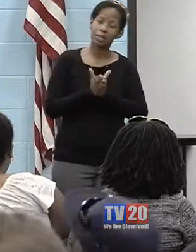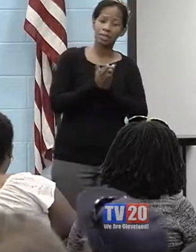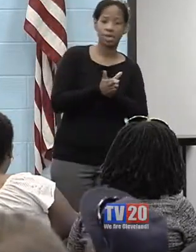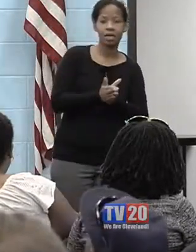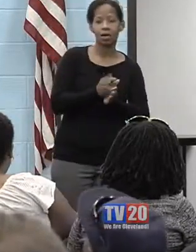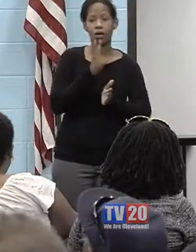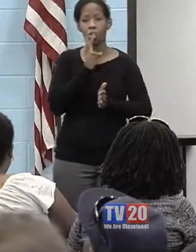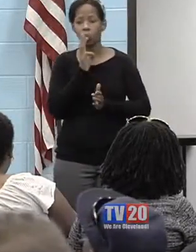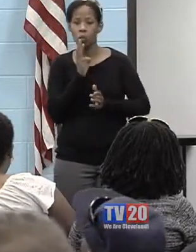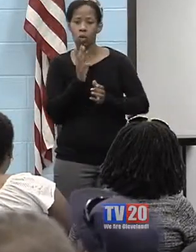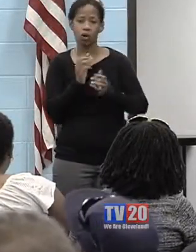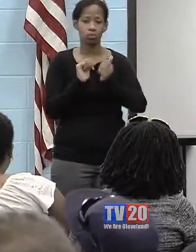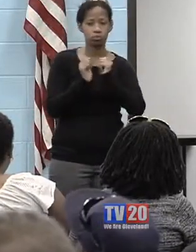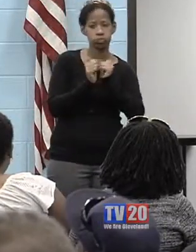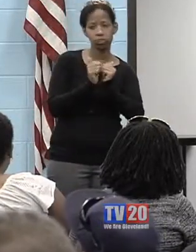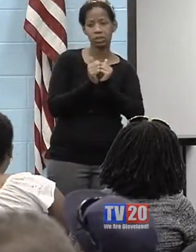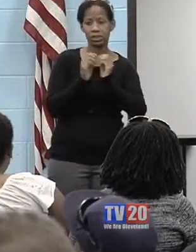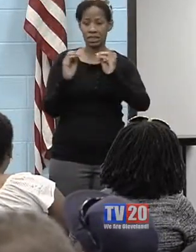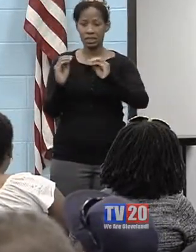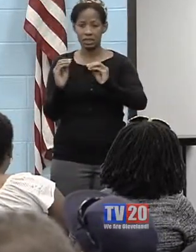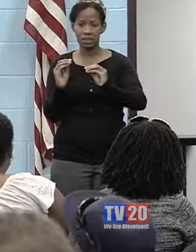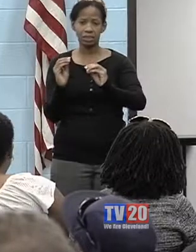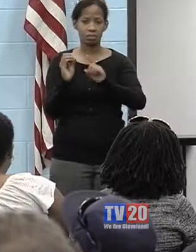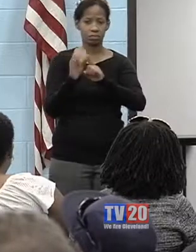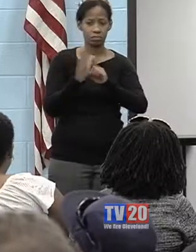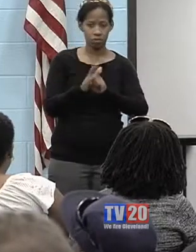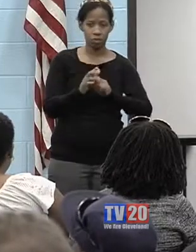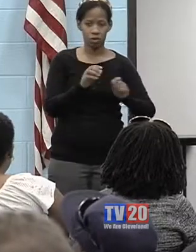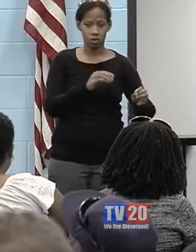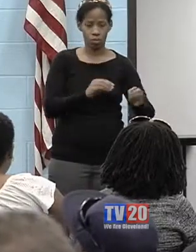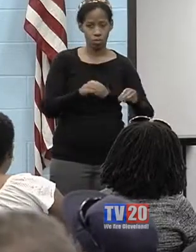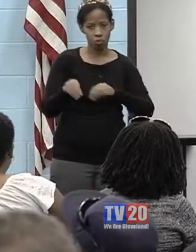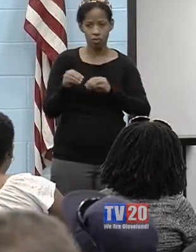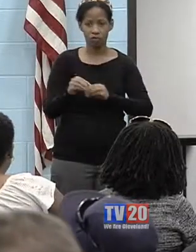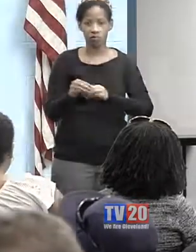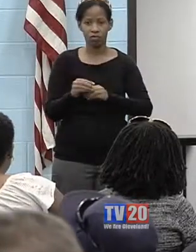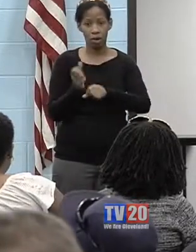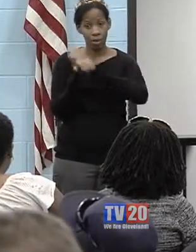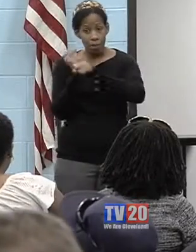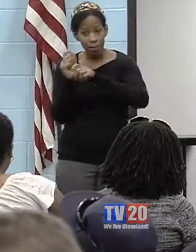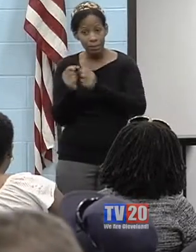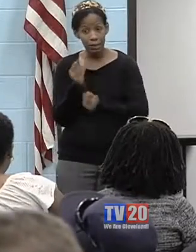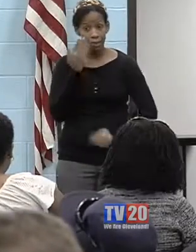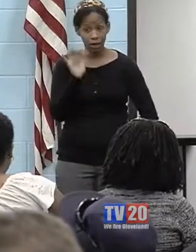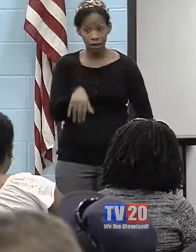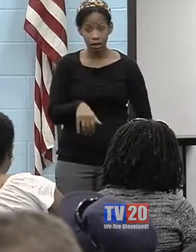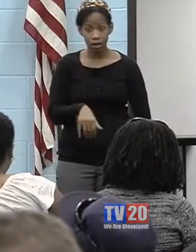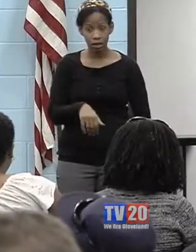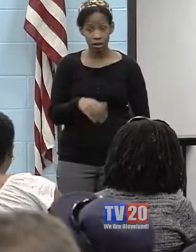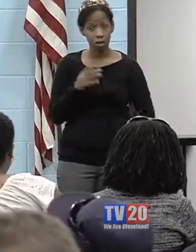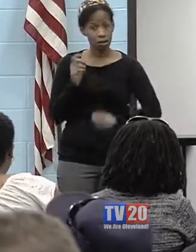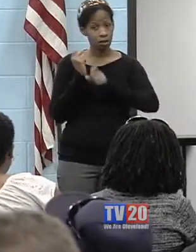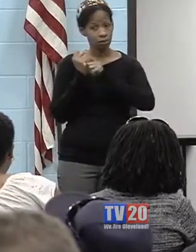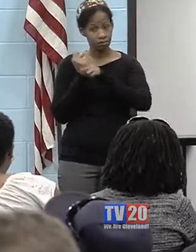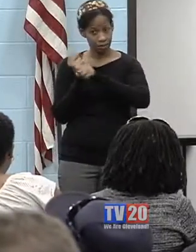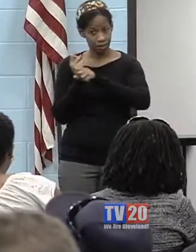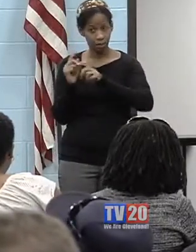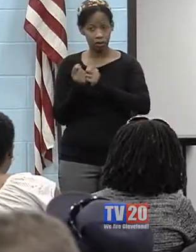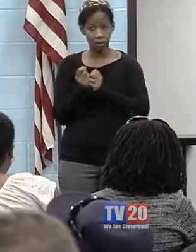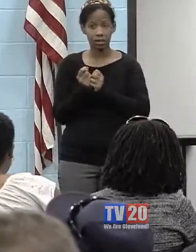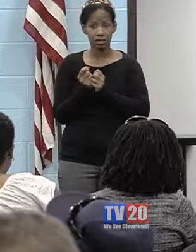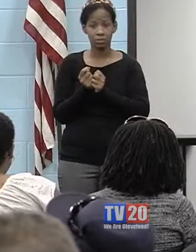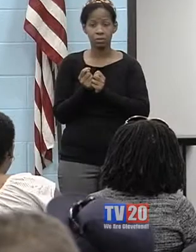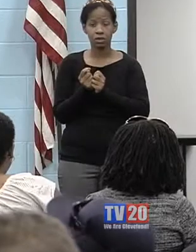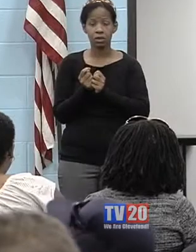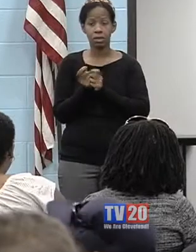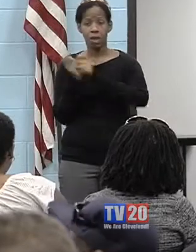we have water sports, we teach people how to have orientation and mobility. We have a baseball team, it's called Beep Baseball, so the ball actually makes